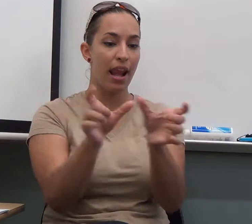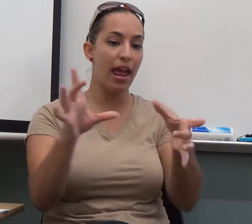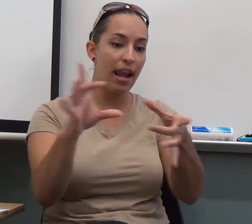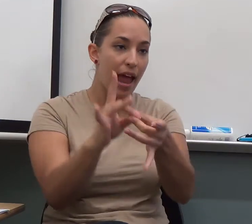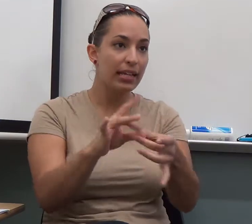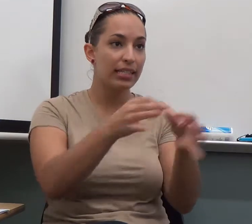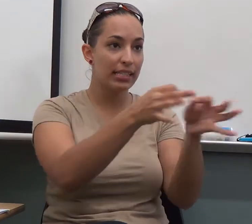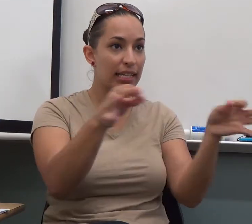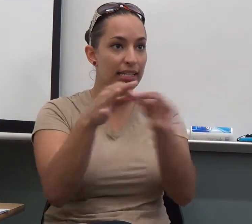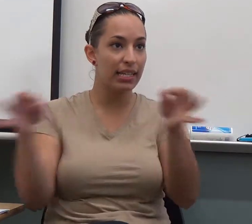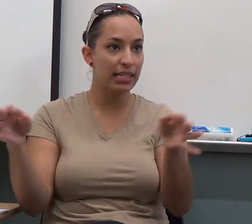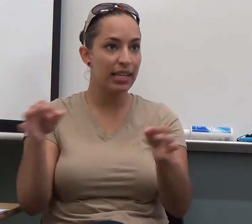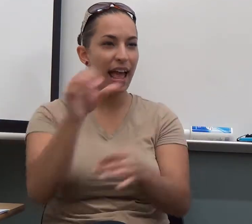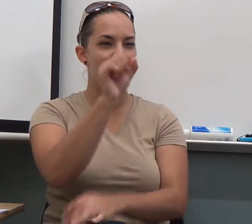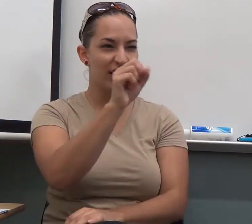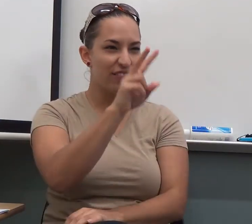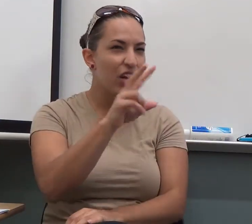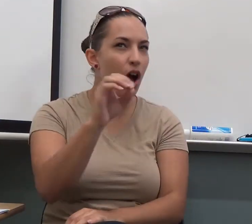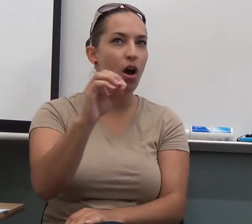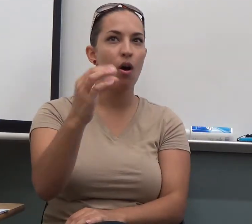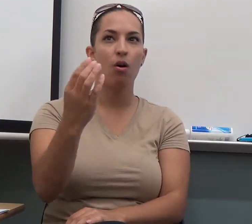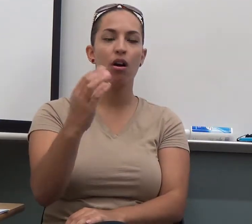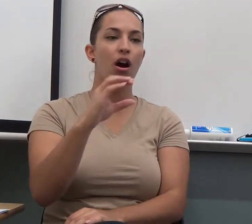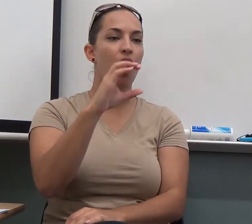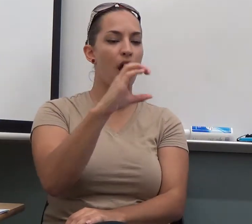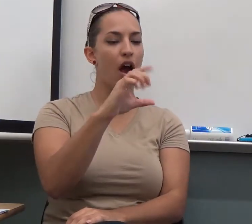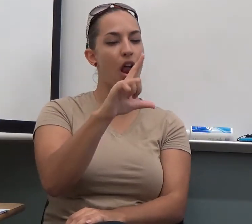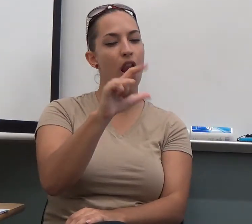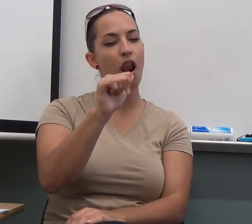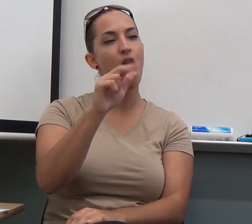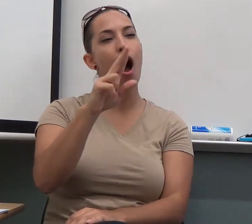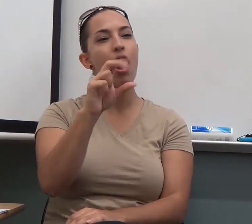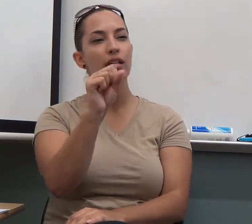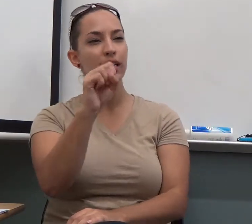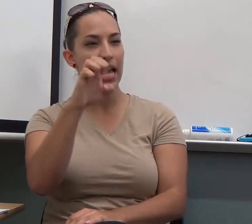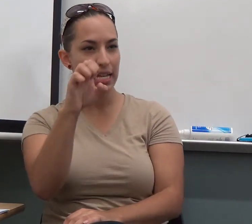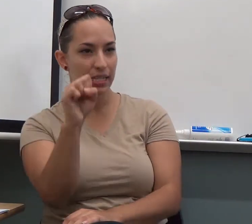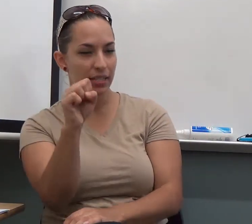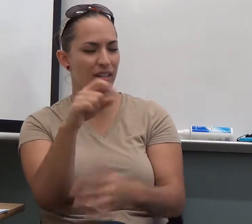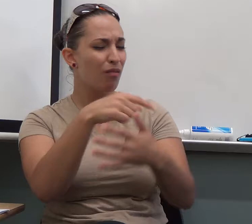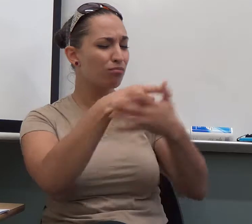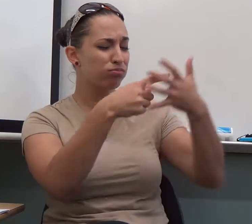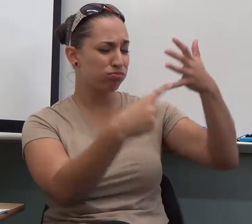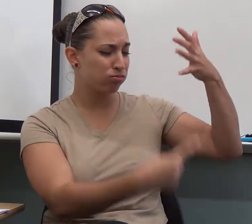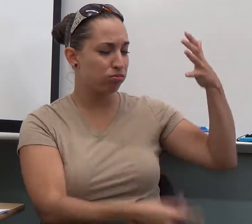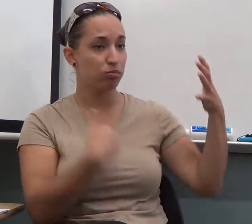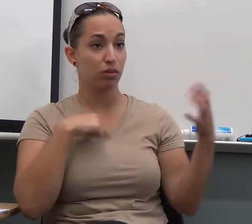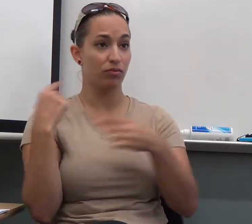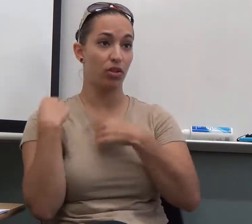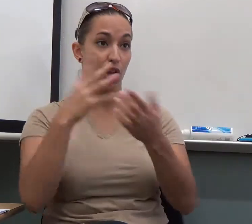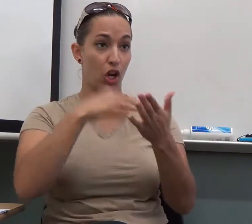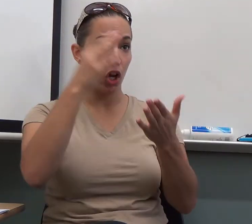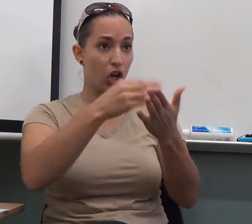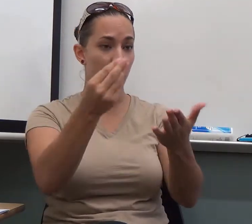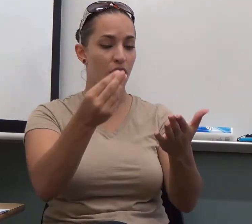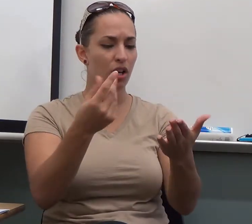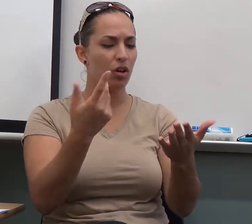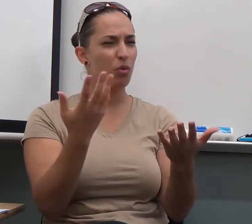clauses, so much stuff we've learned in 8 weeks. And we've learned all of this because it comes together